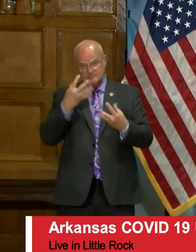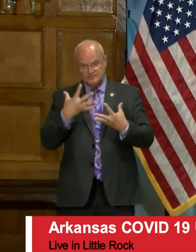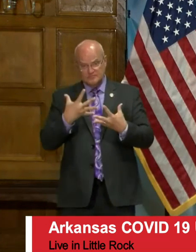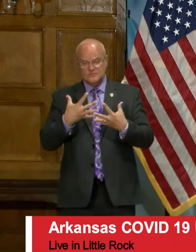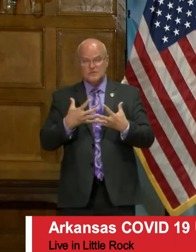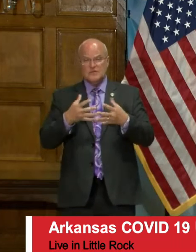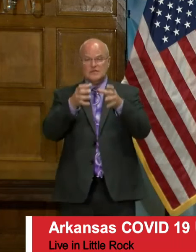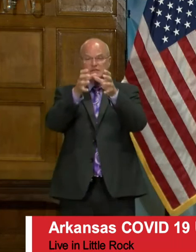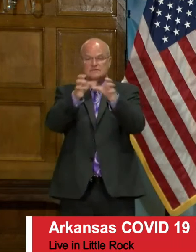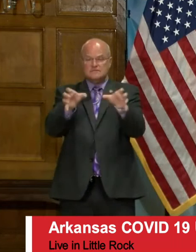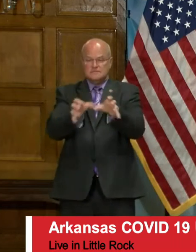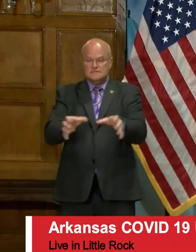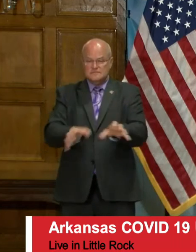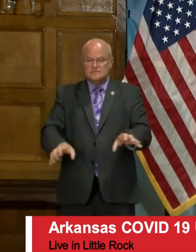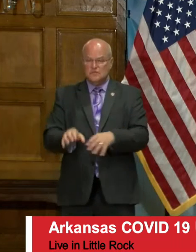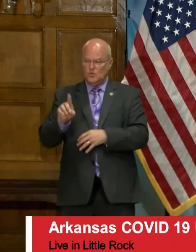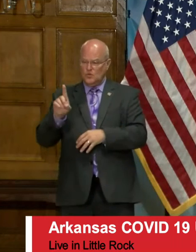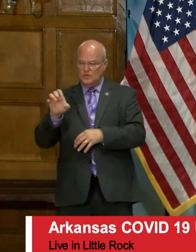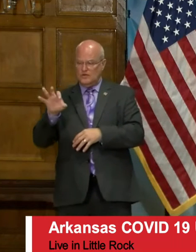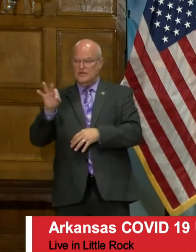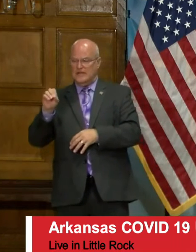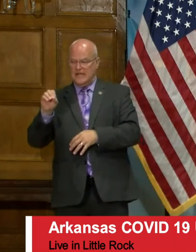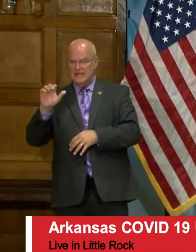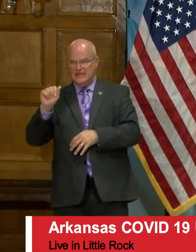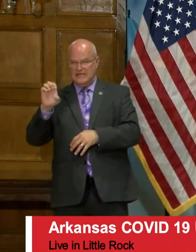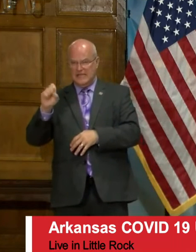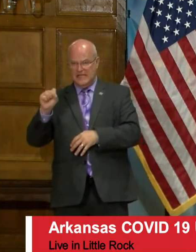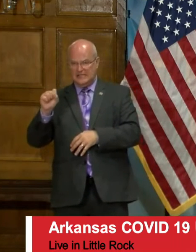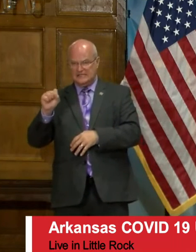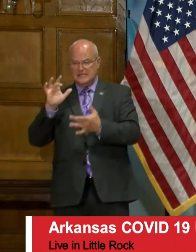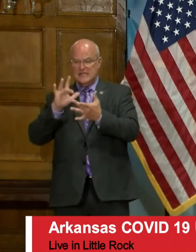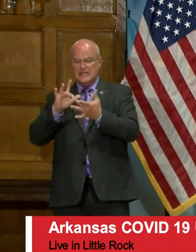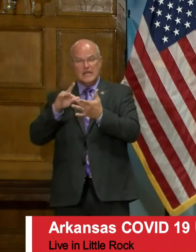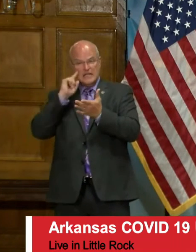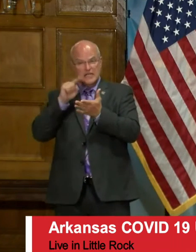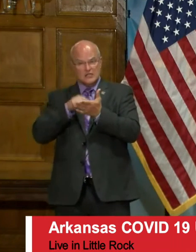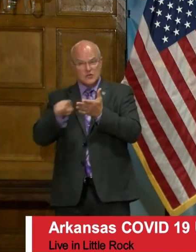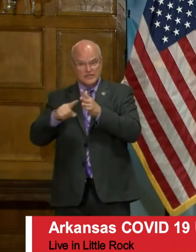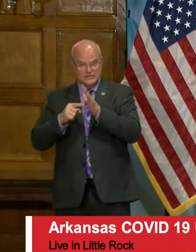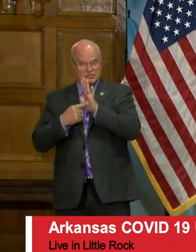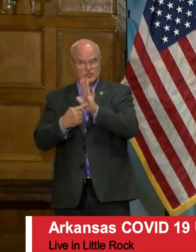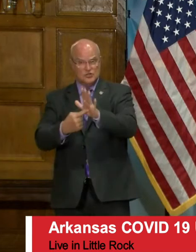and breakdown on those 190 cases and what our contact tracing has